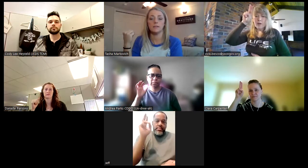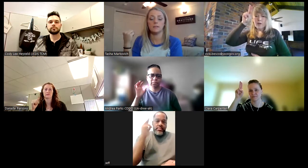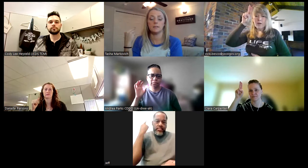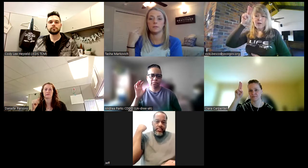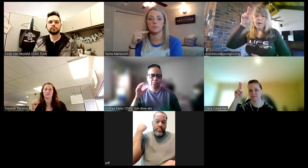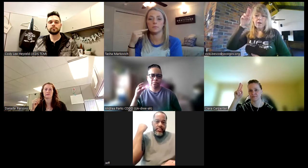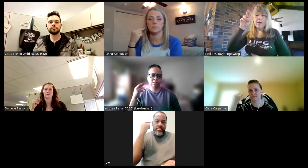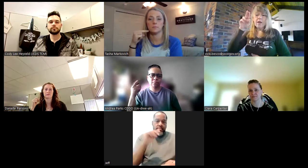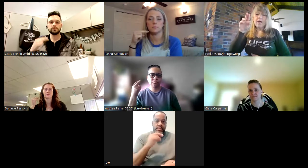niece,